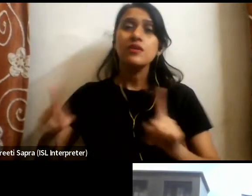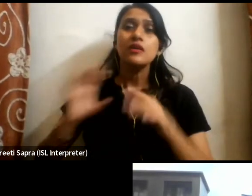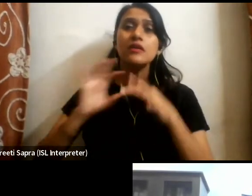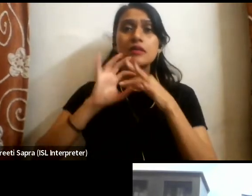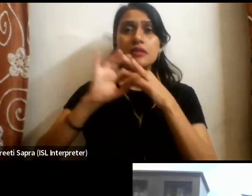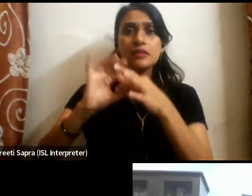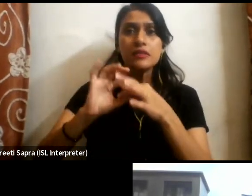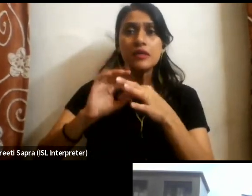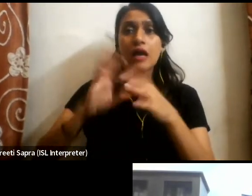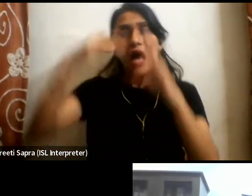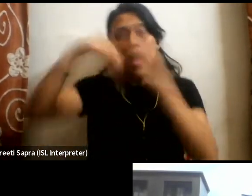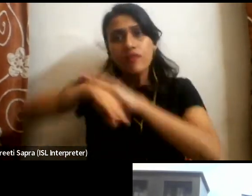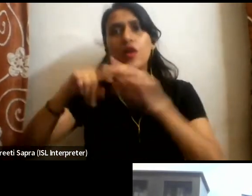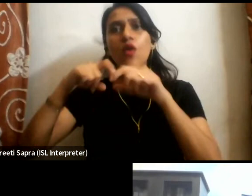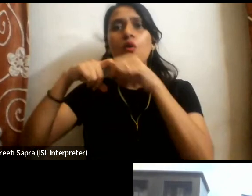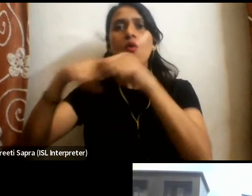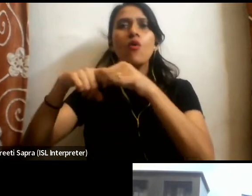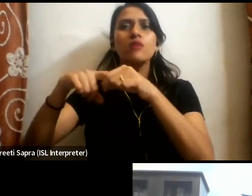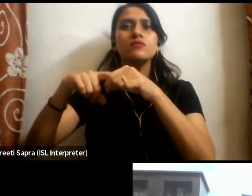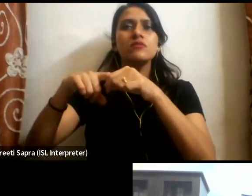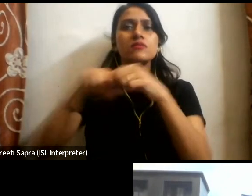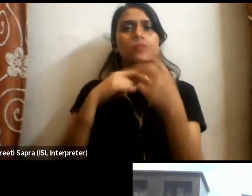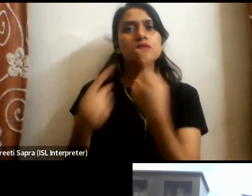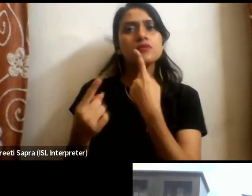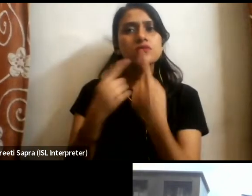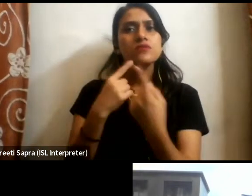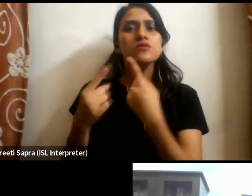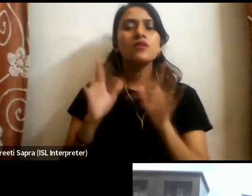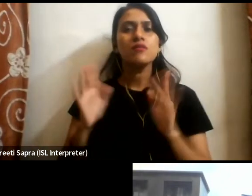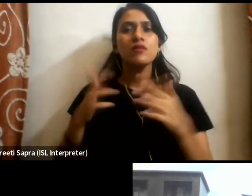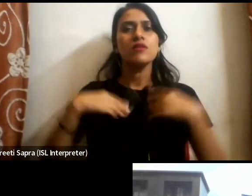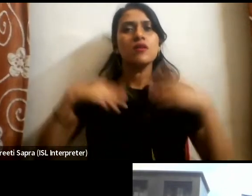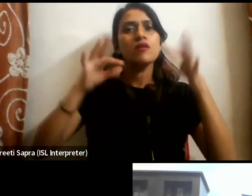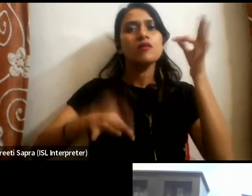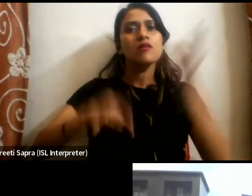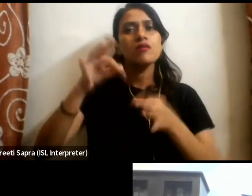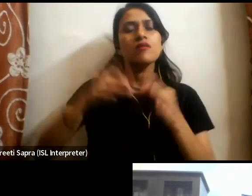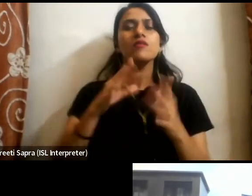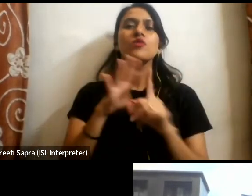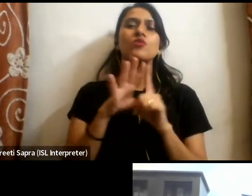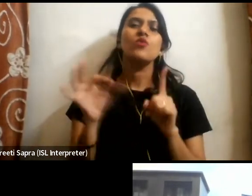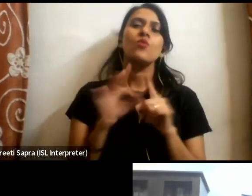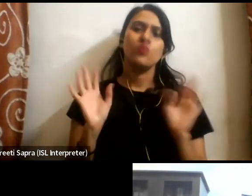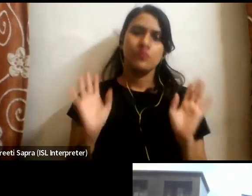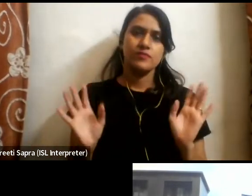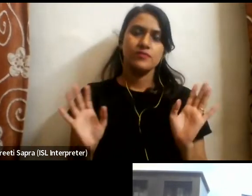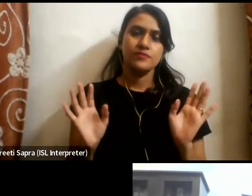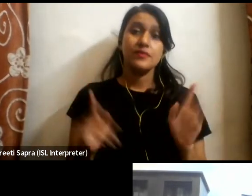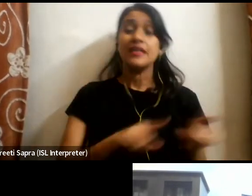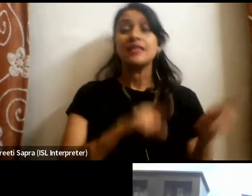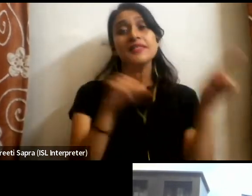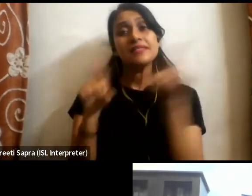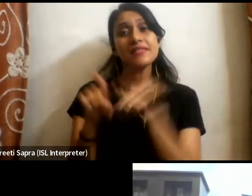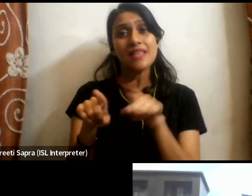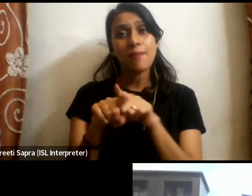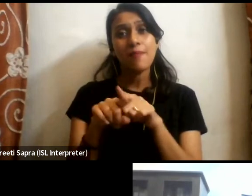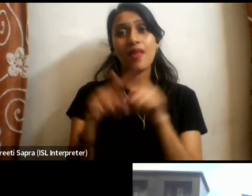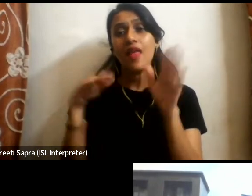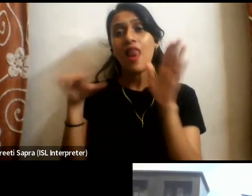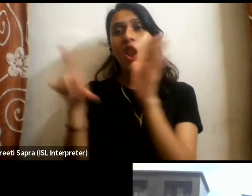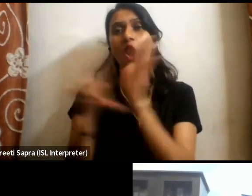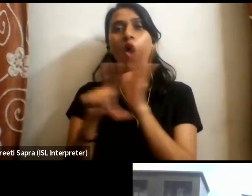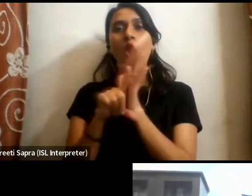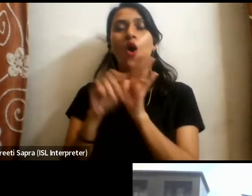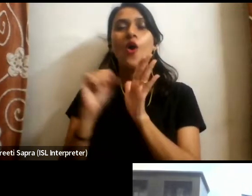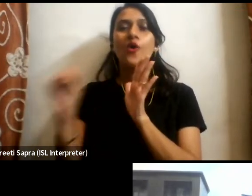really questions around where judicial discretion comes to play. Similarly, with the law, what is the